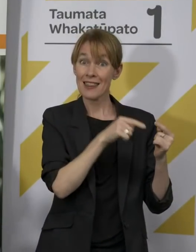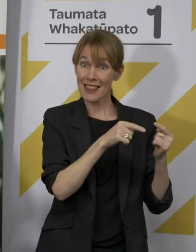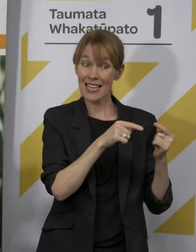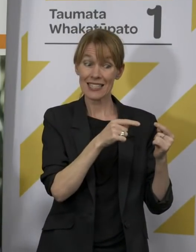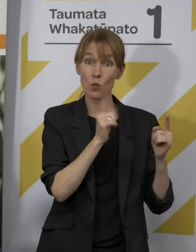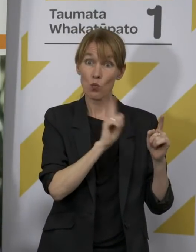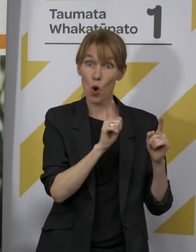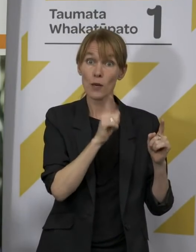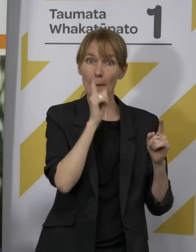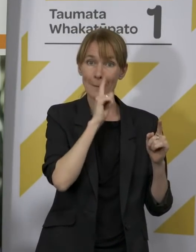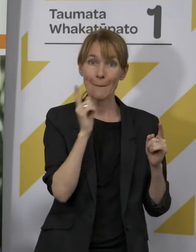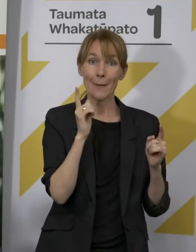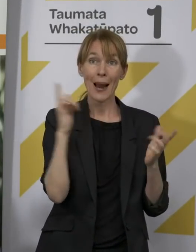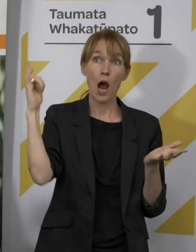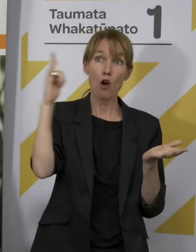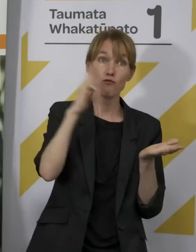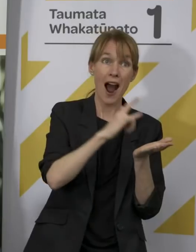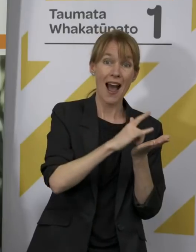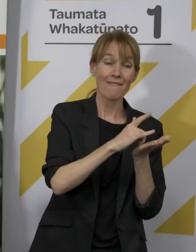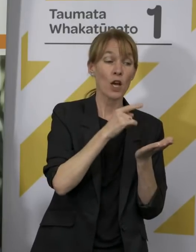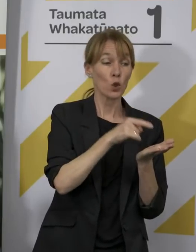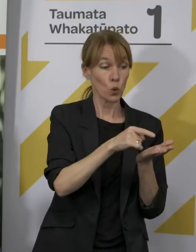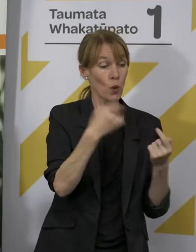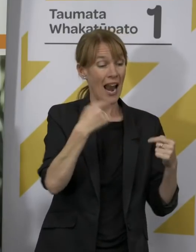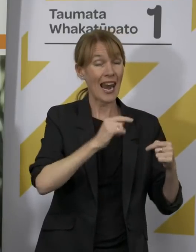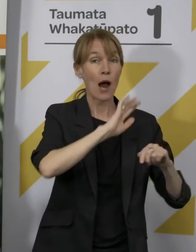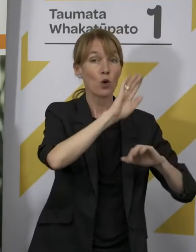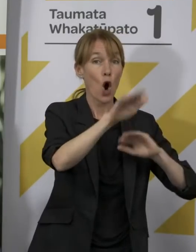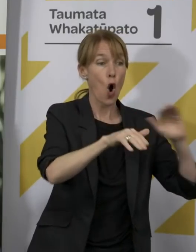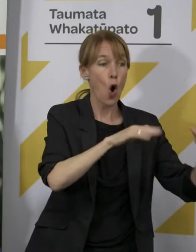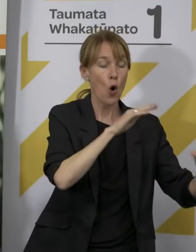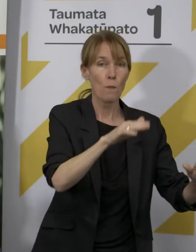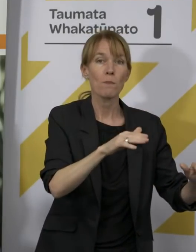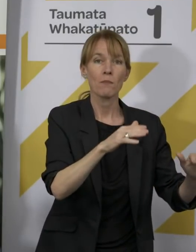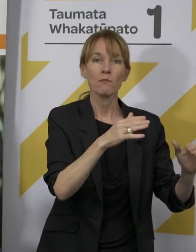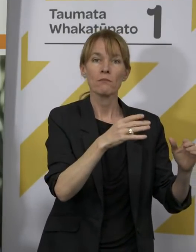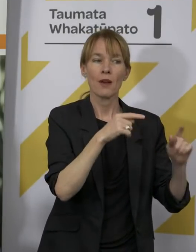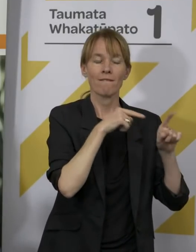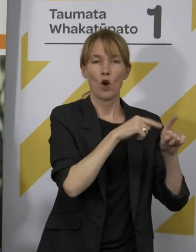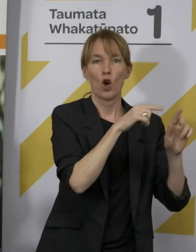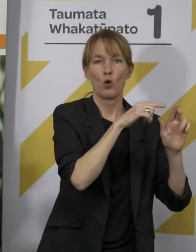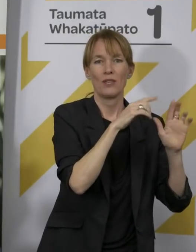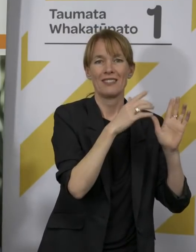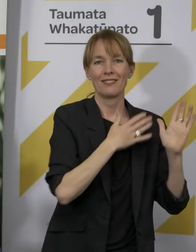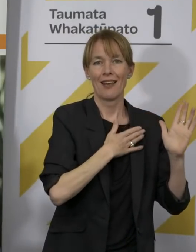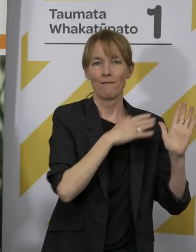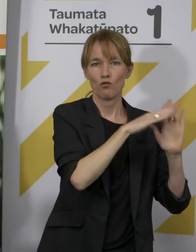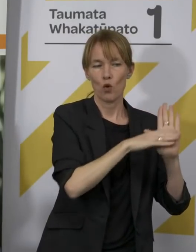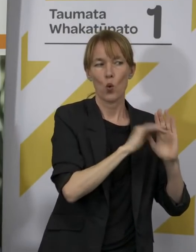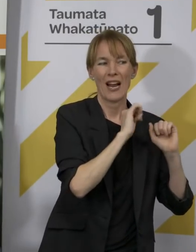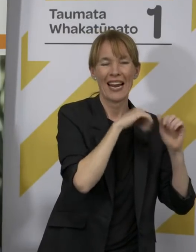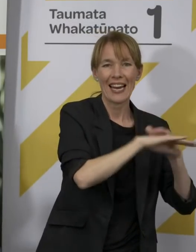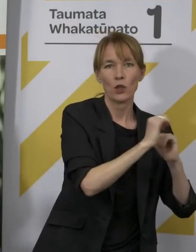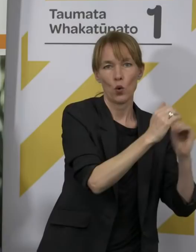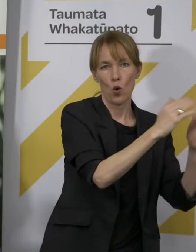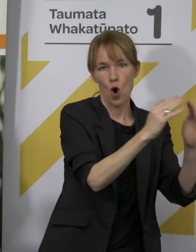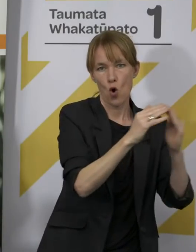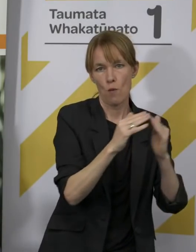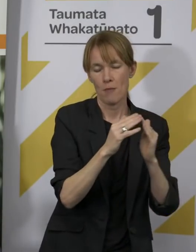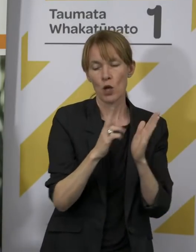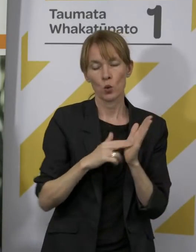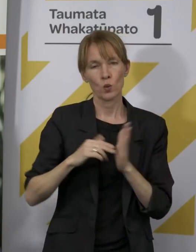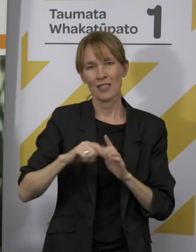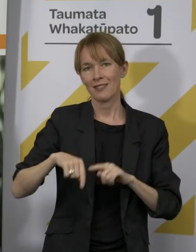home with community follow-up, very good, strict follow-up. So we're, as I say, one of very few countries